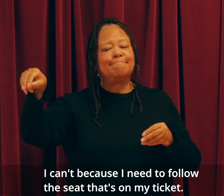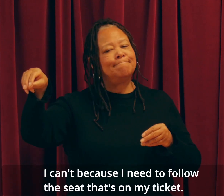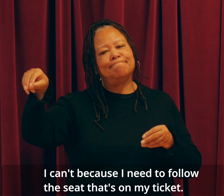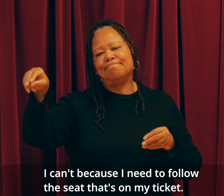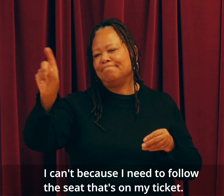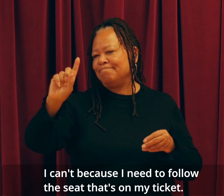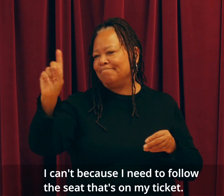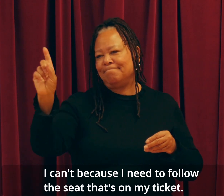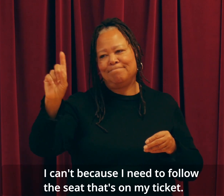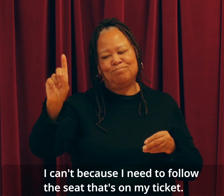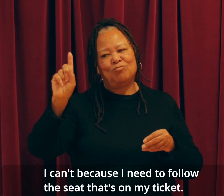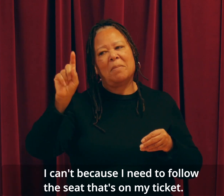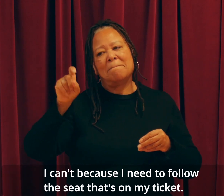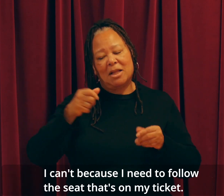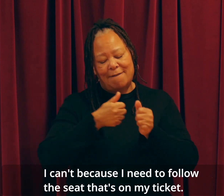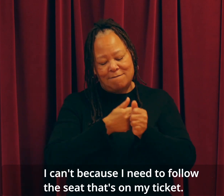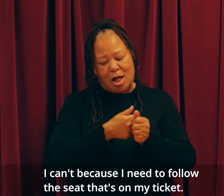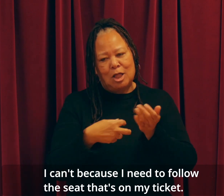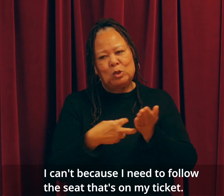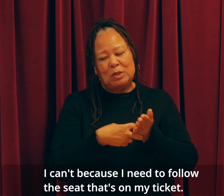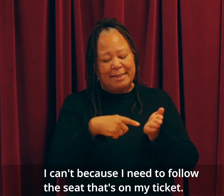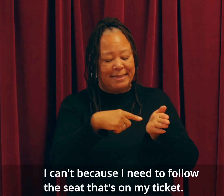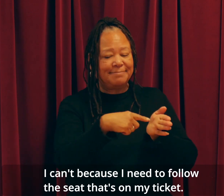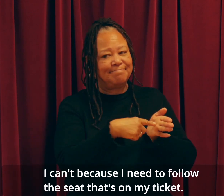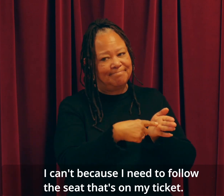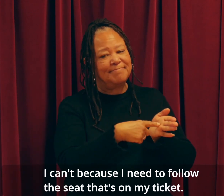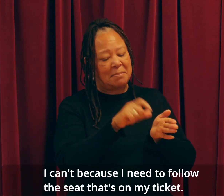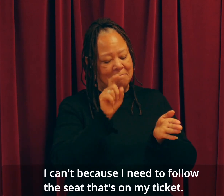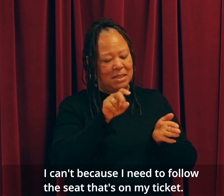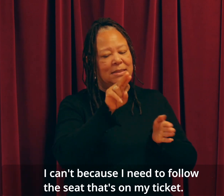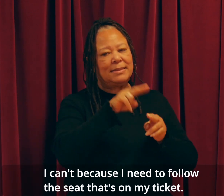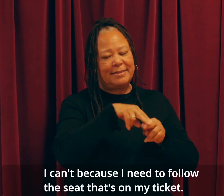I can't because I need to follow the seat that is on my ticket.